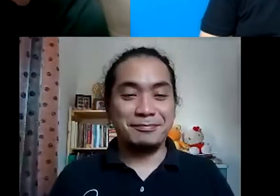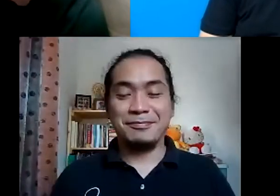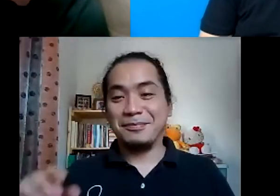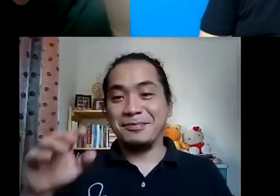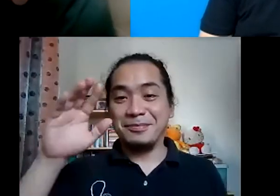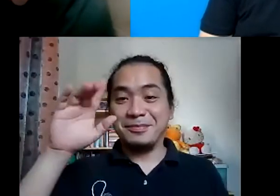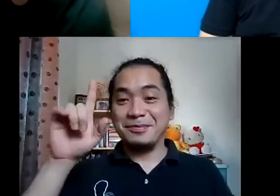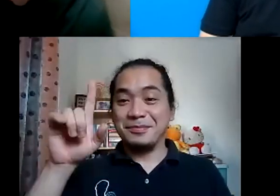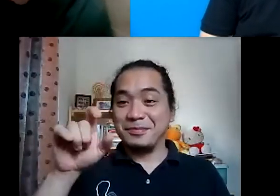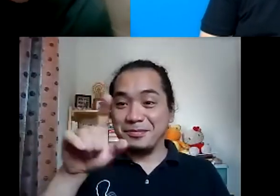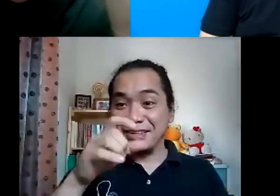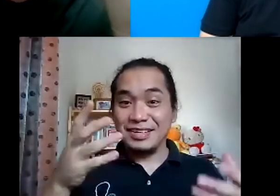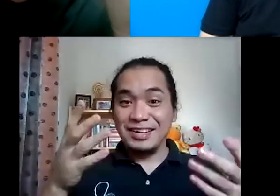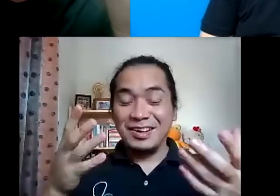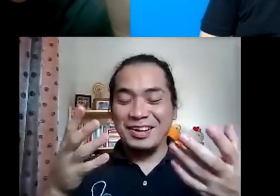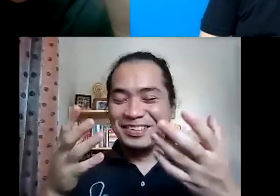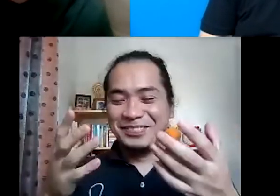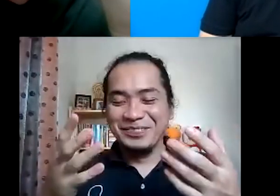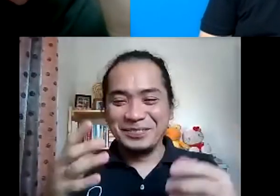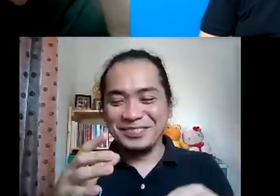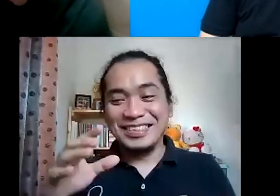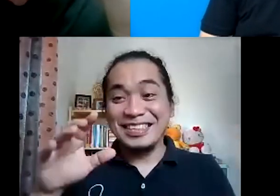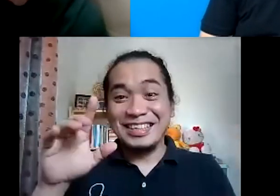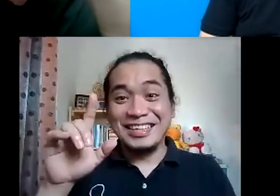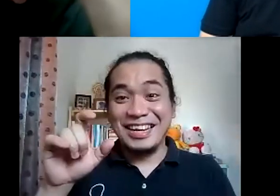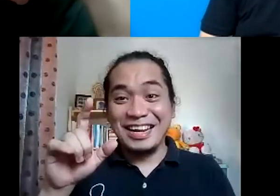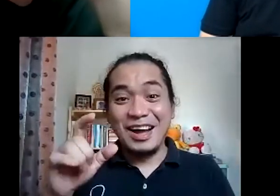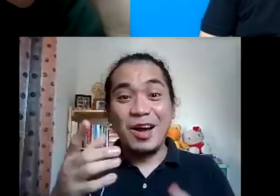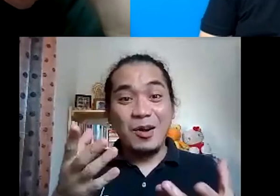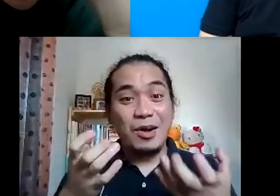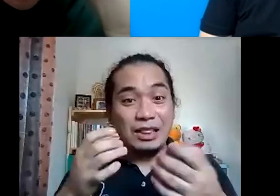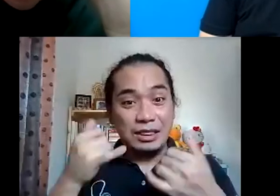Perhaps some others would like to review, so let's ask everybody.